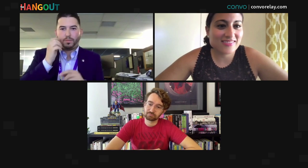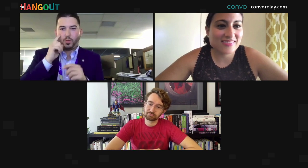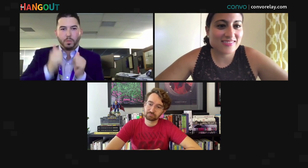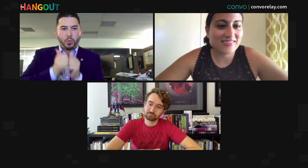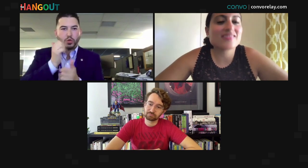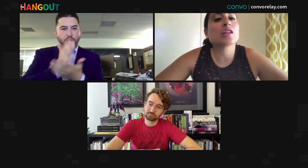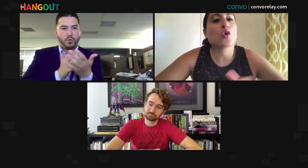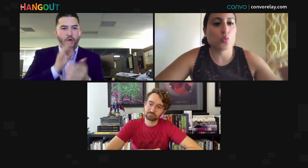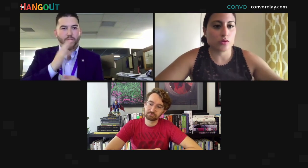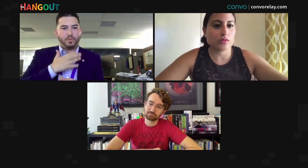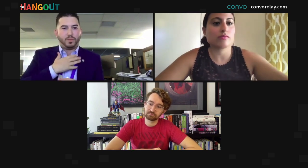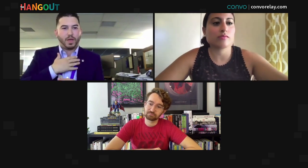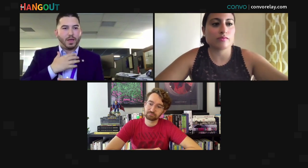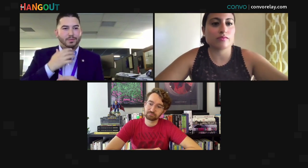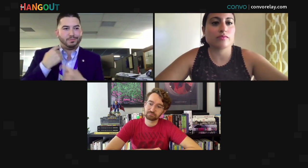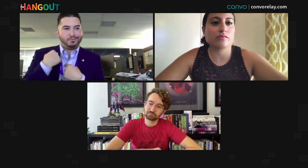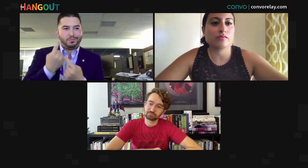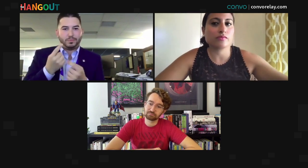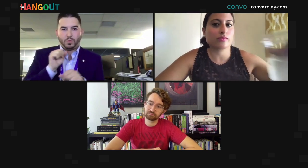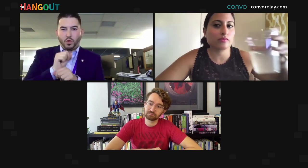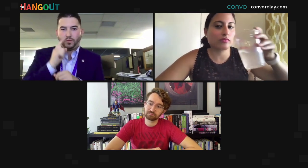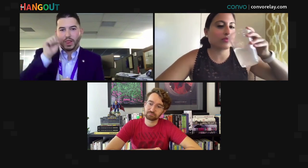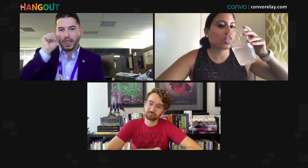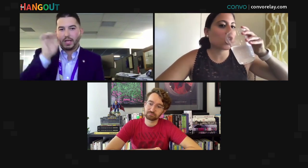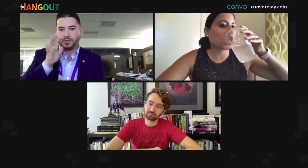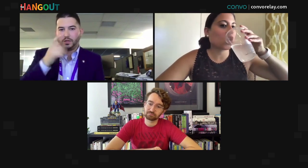as a corporate person working from home for the most part,